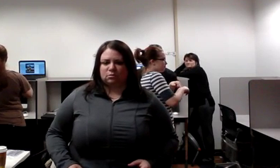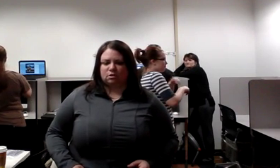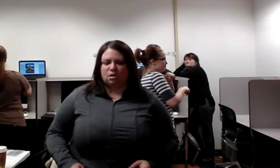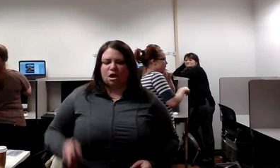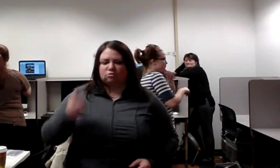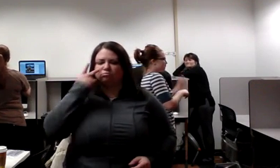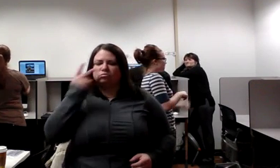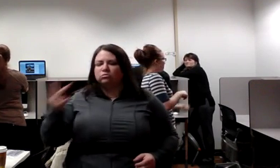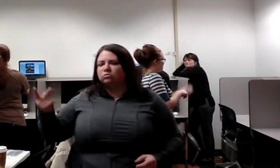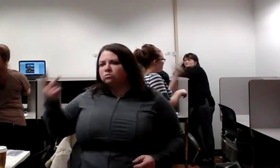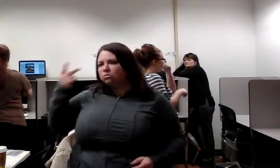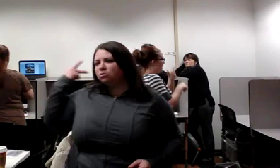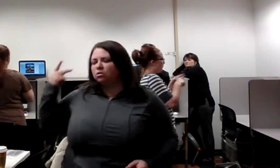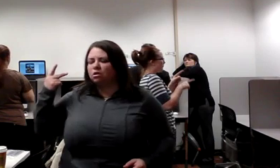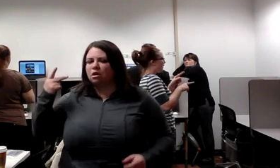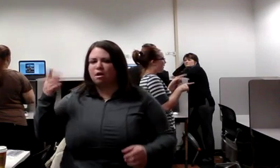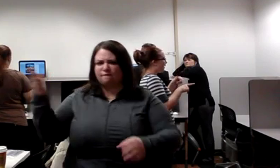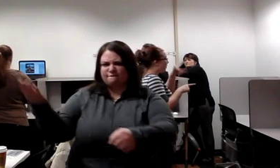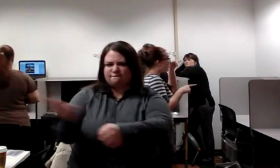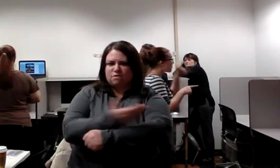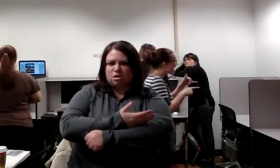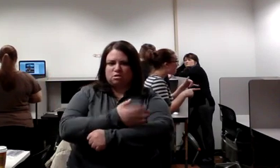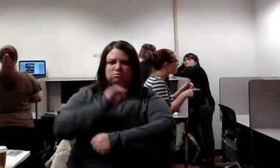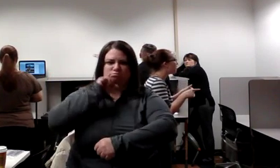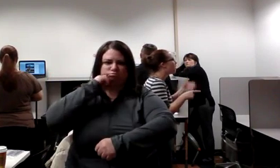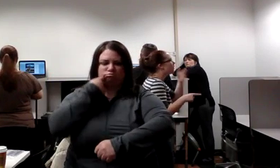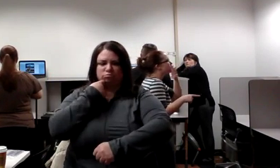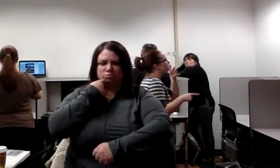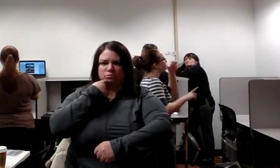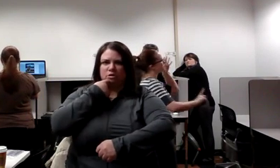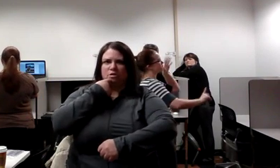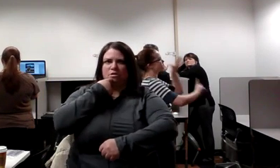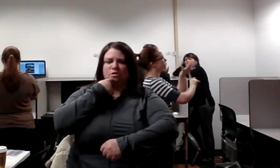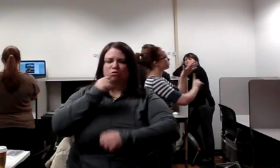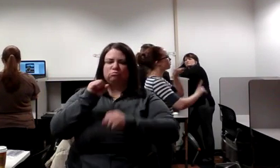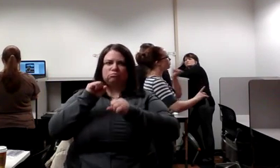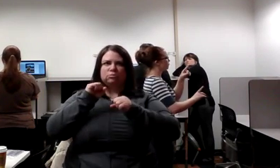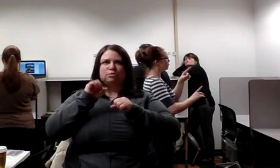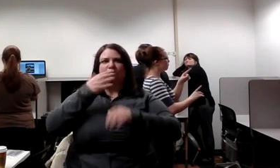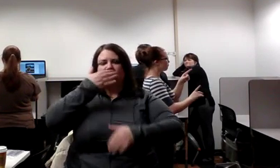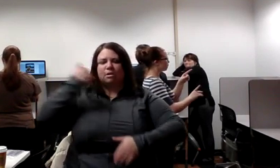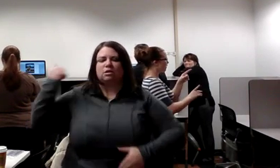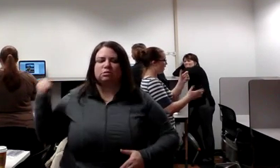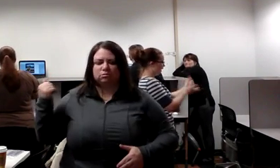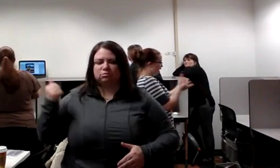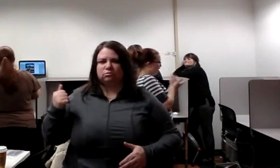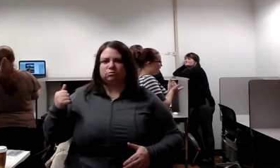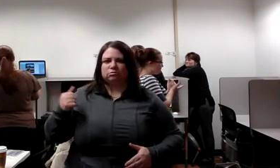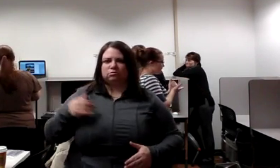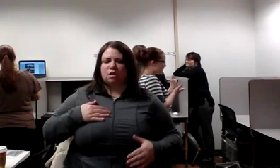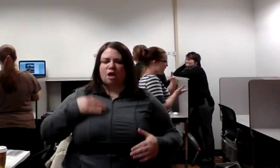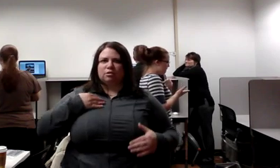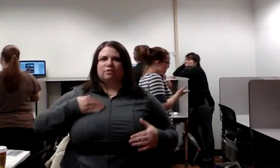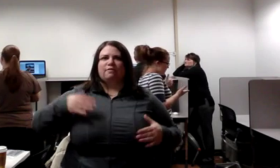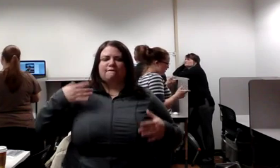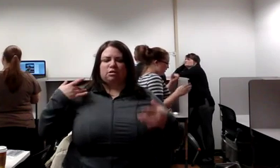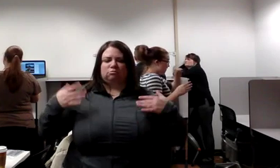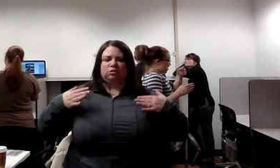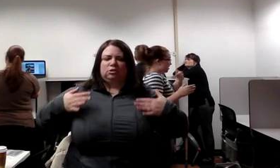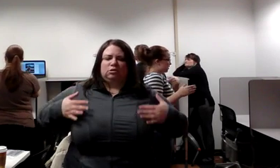was the best thing that could have ever happened to me. The heaviness of being successful was replaced by the lightness of being a beginner again,